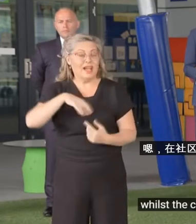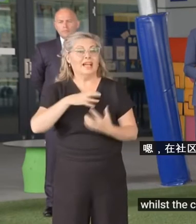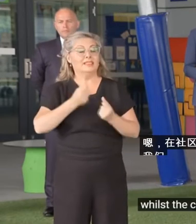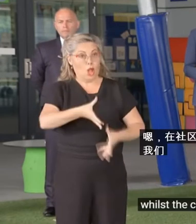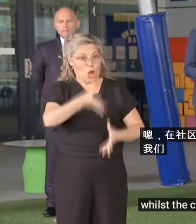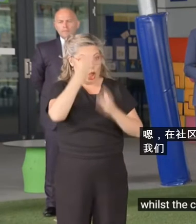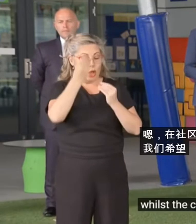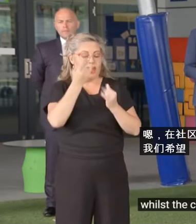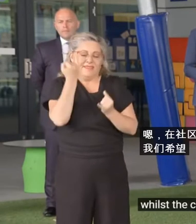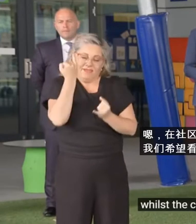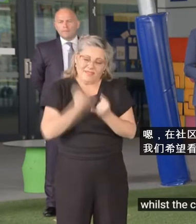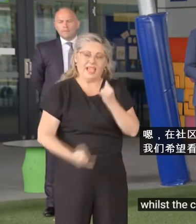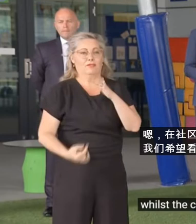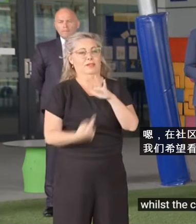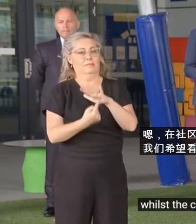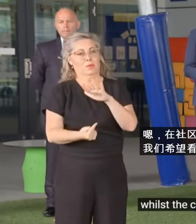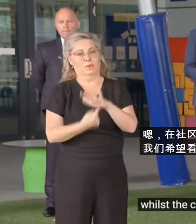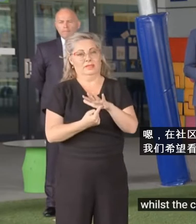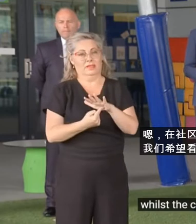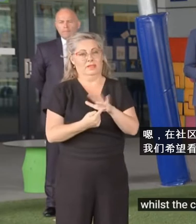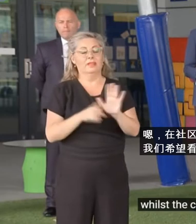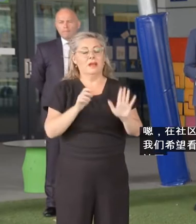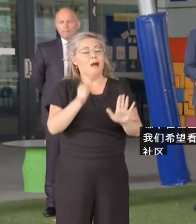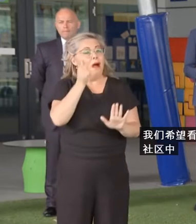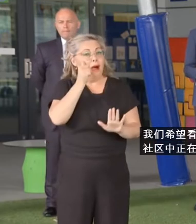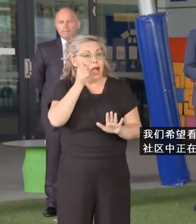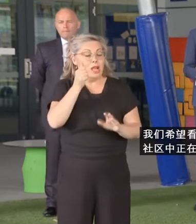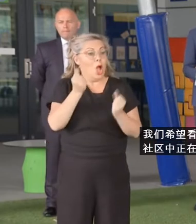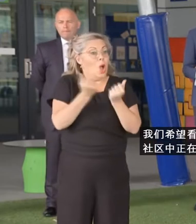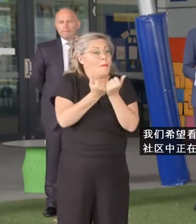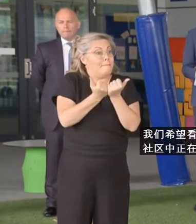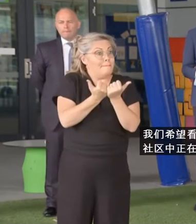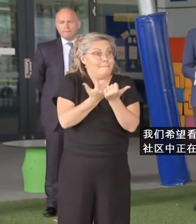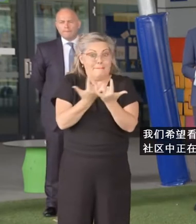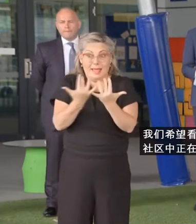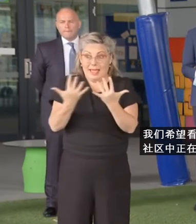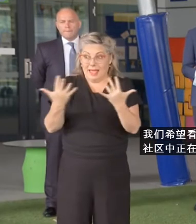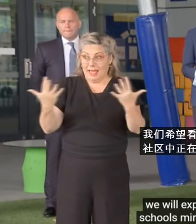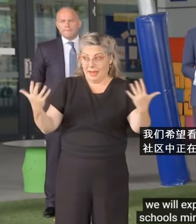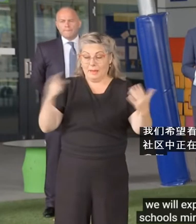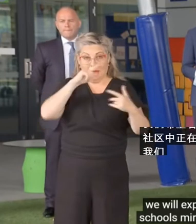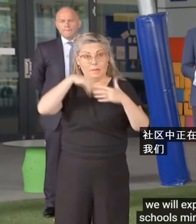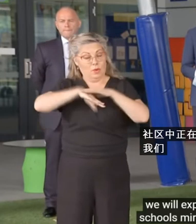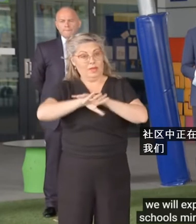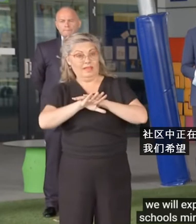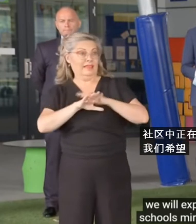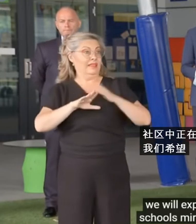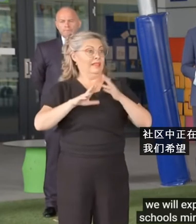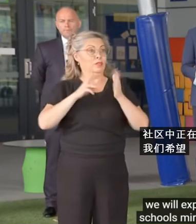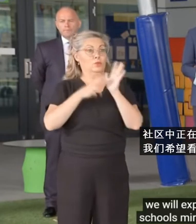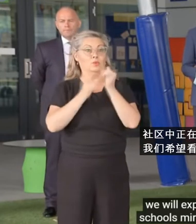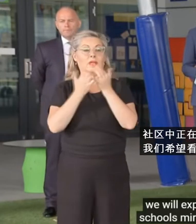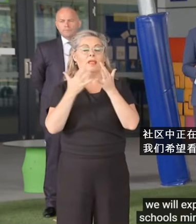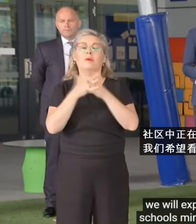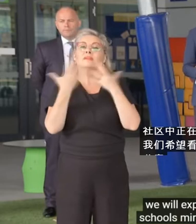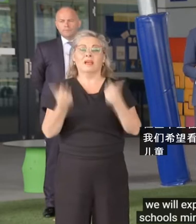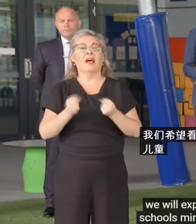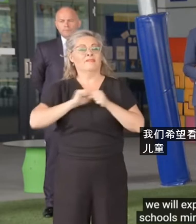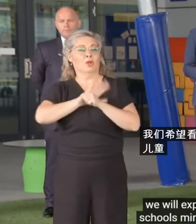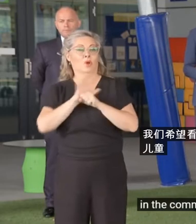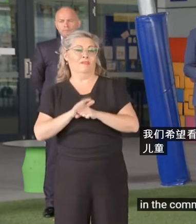high, we will expect to see that schools mirror what is occurring in the community. We will expect to